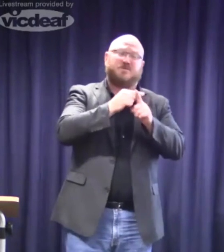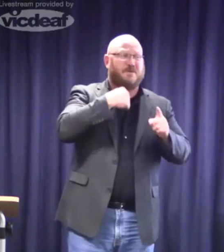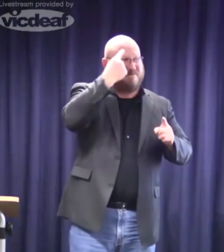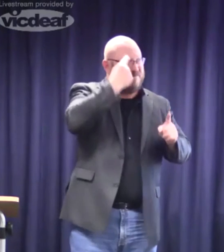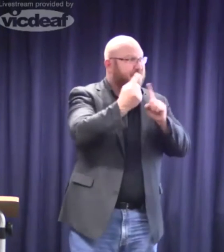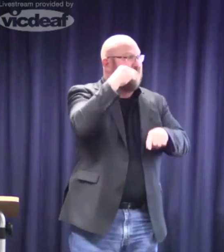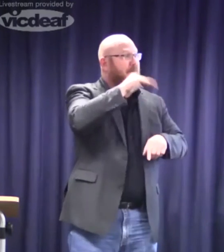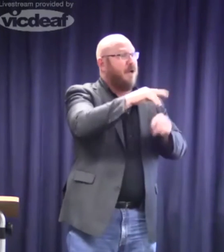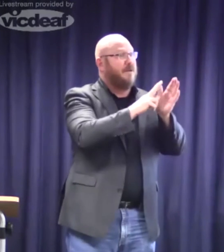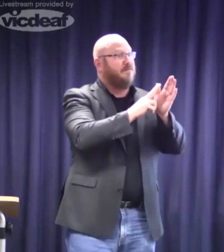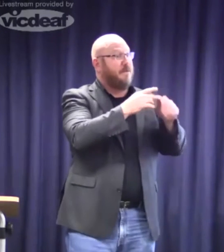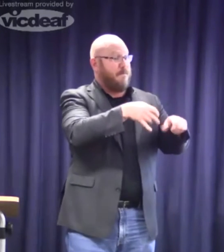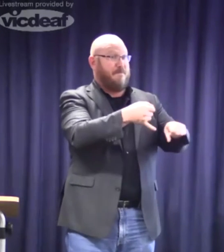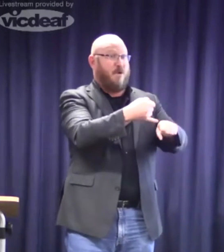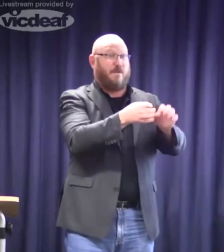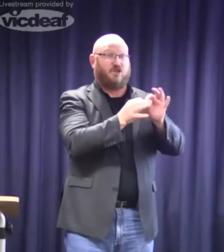that.